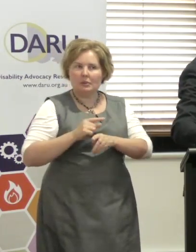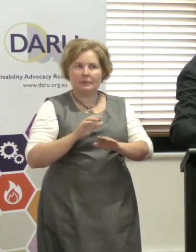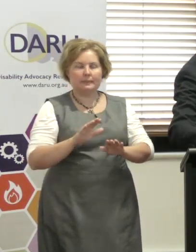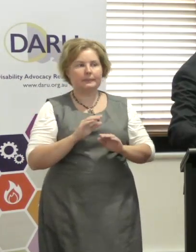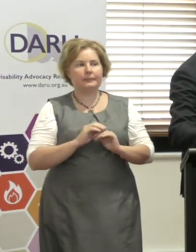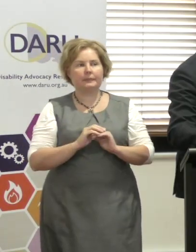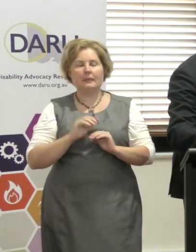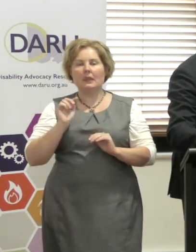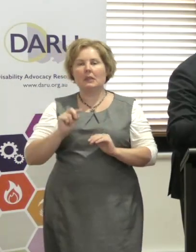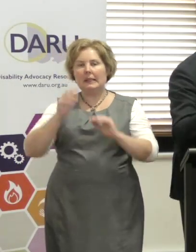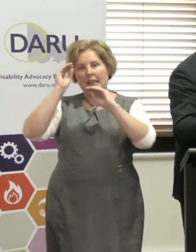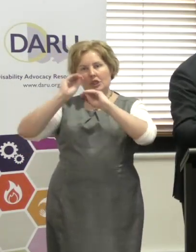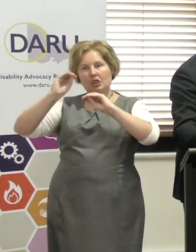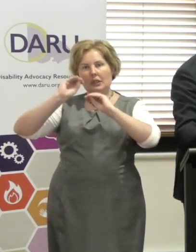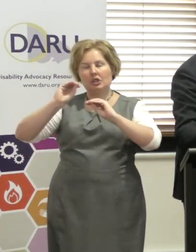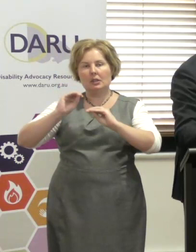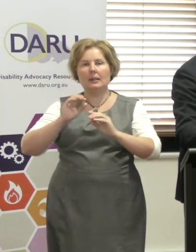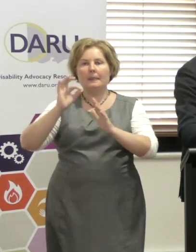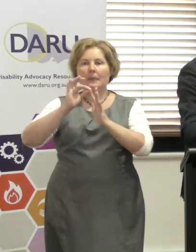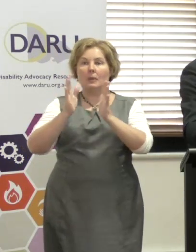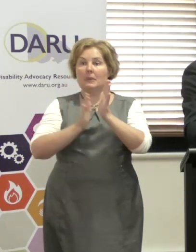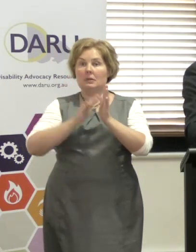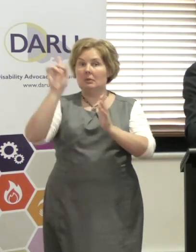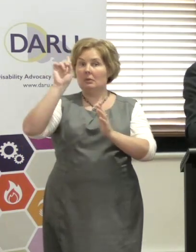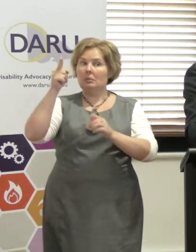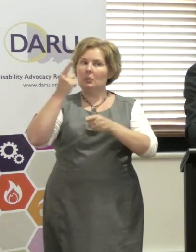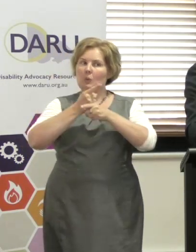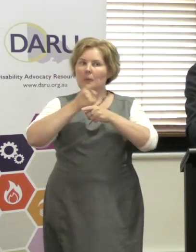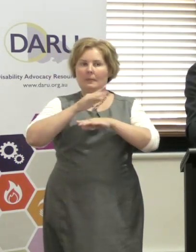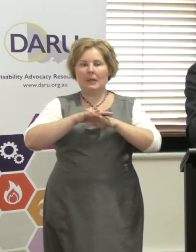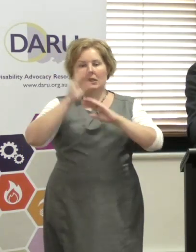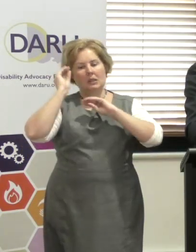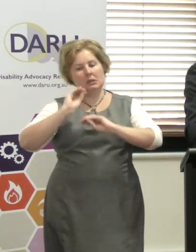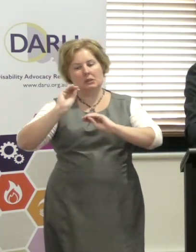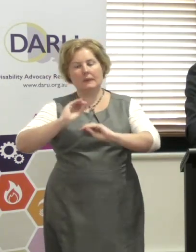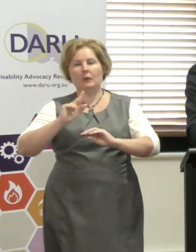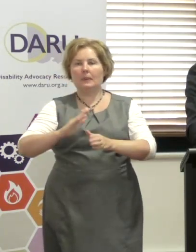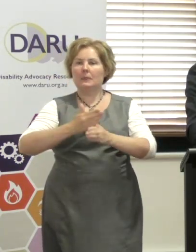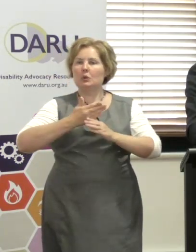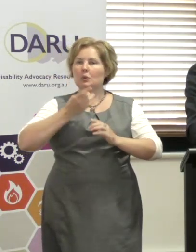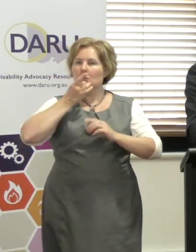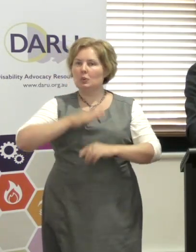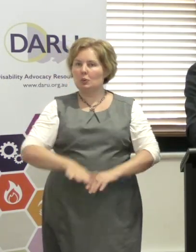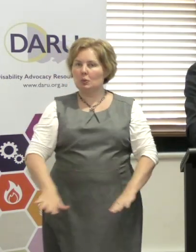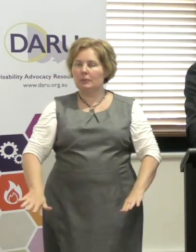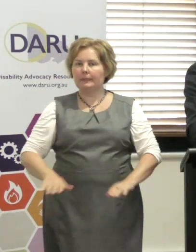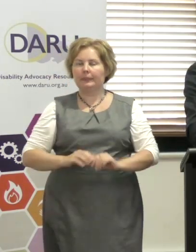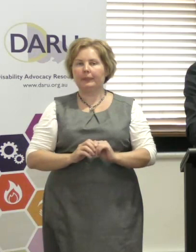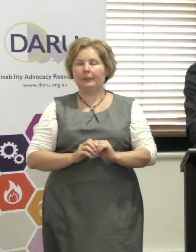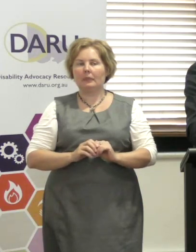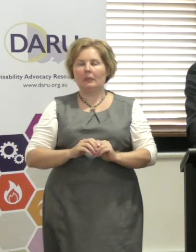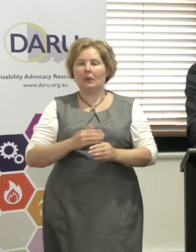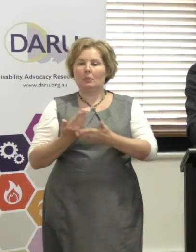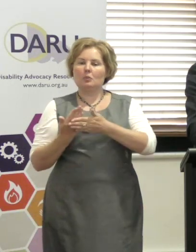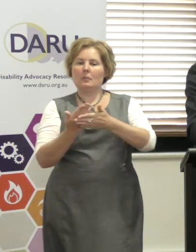this is the education. So the Prime Minister spoke about education today for Aboriginal children. Proposal is that we